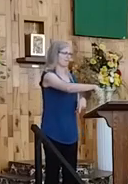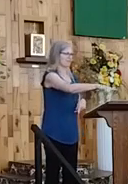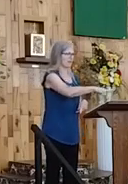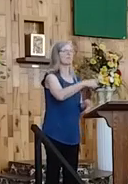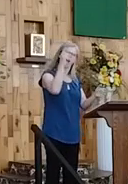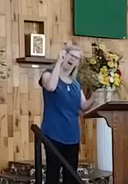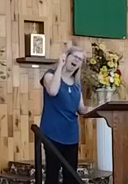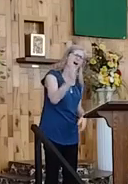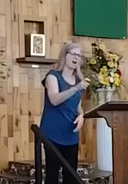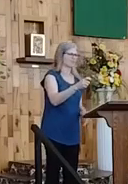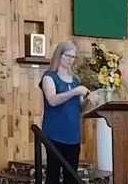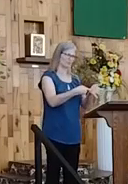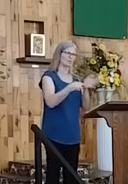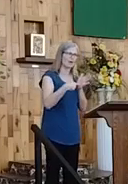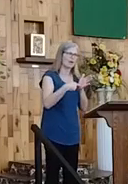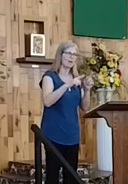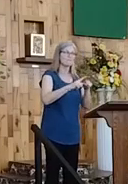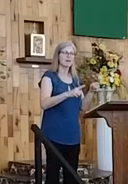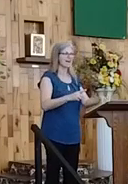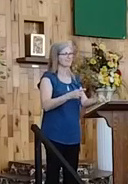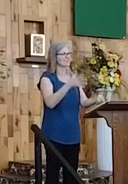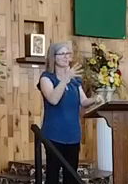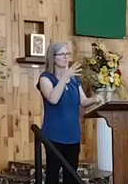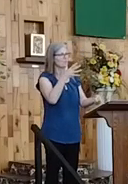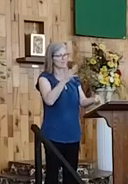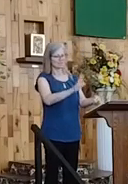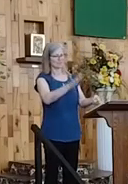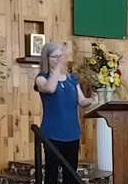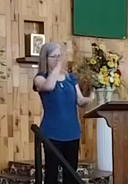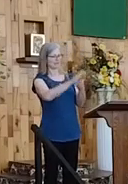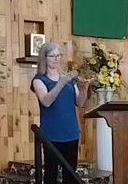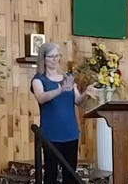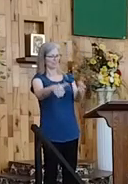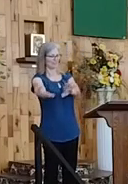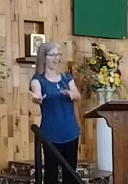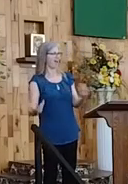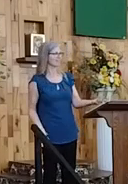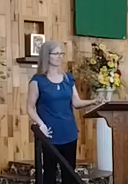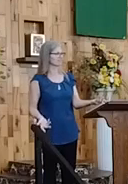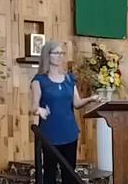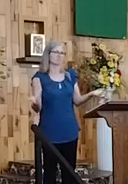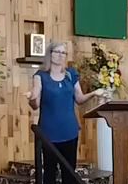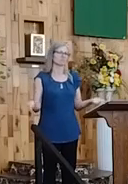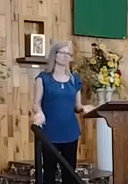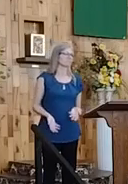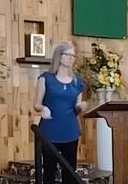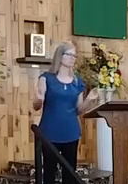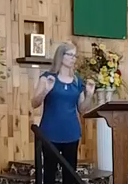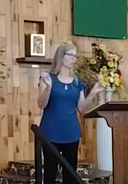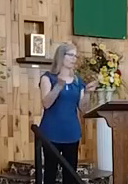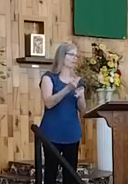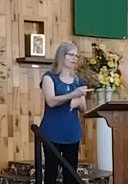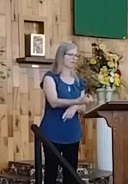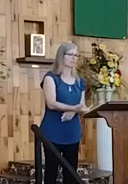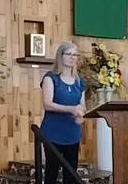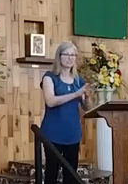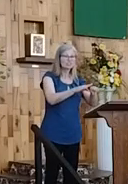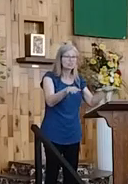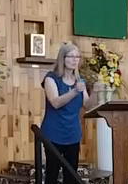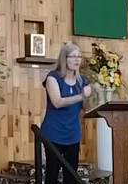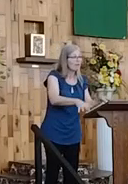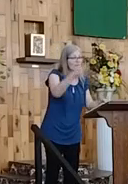to do that. Widows and orphans are at the mercy of anyone who walks by. They have